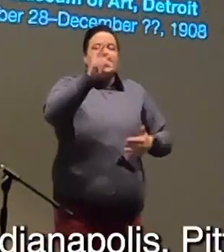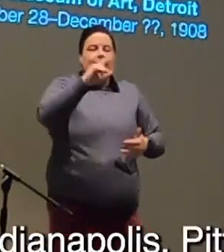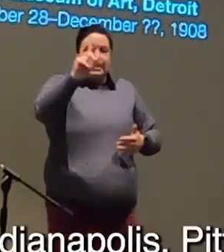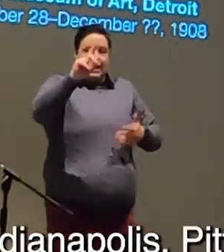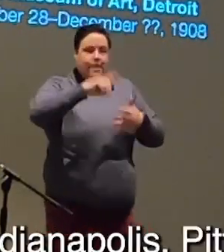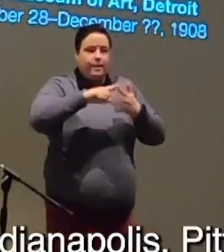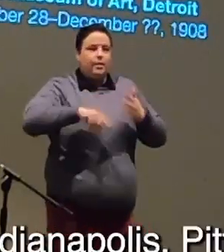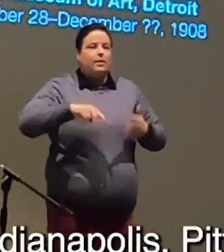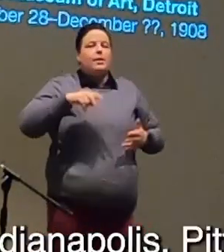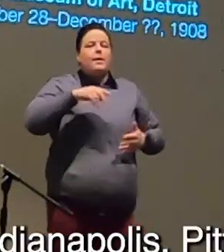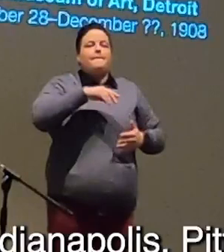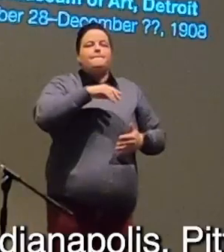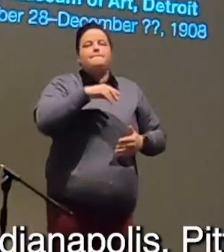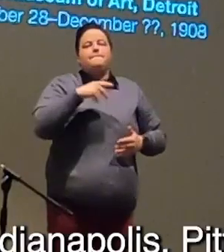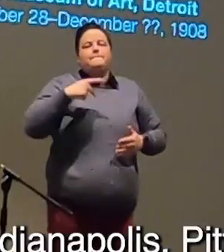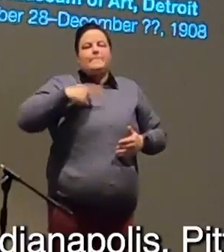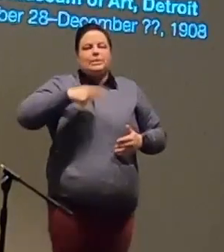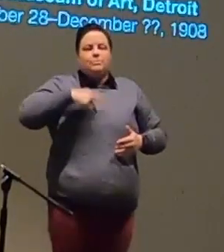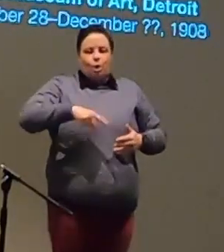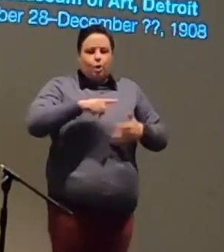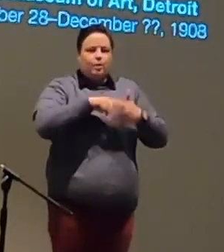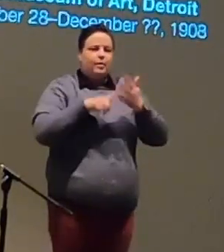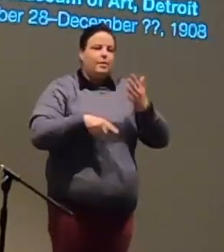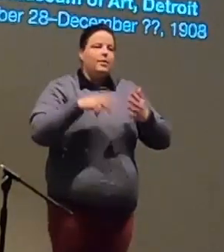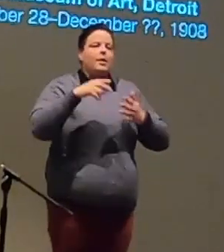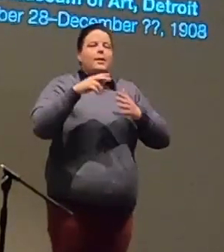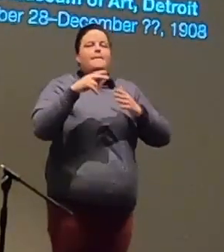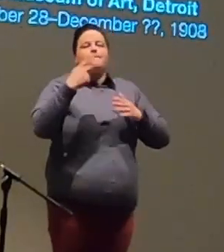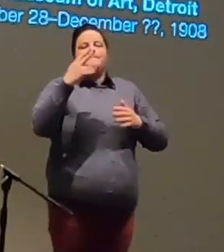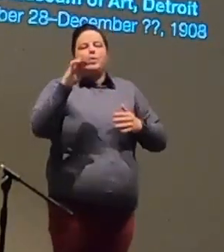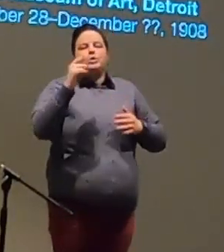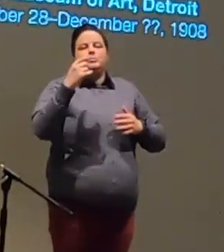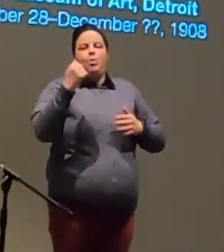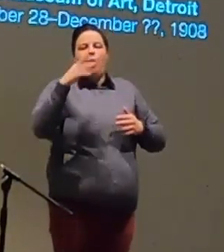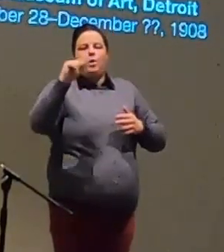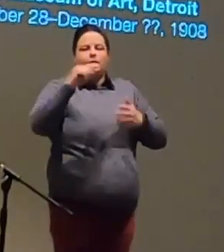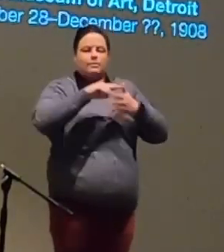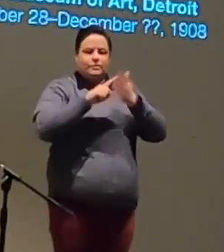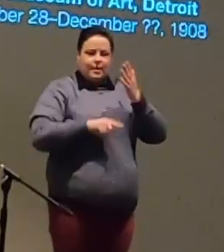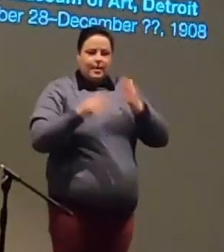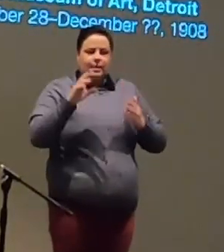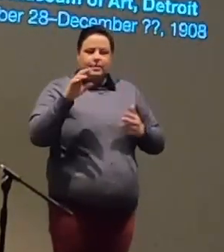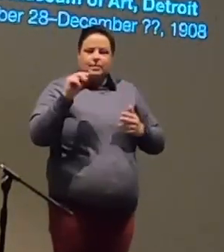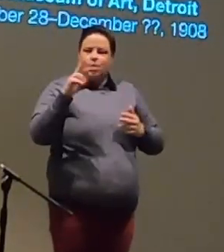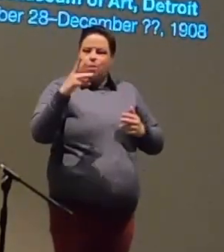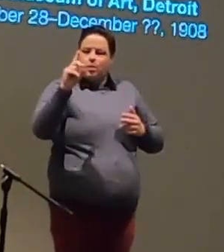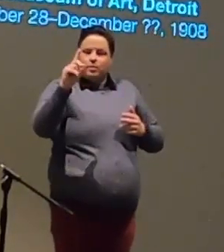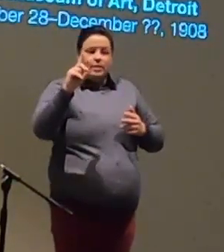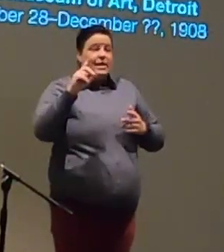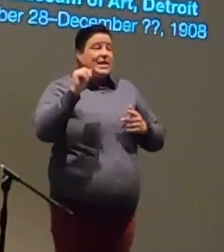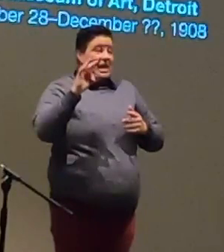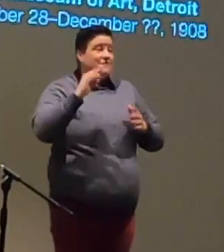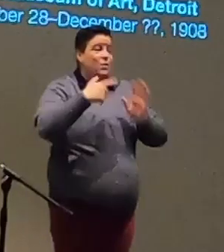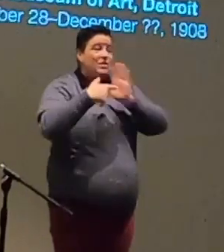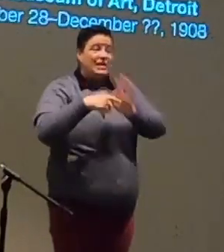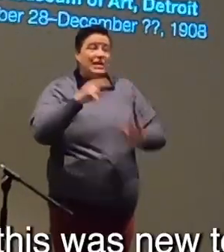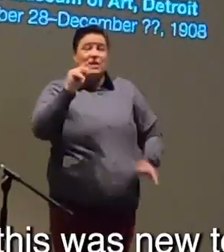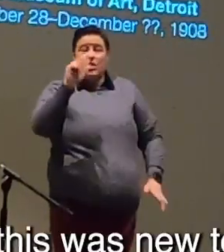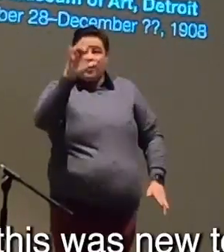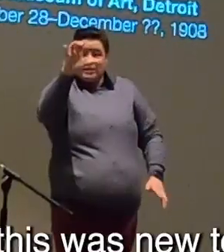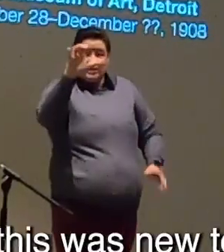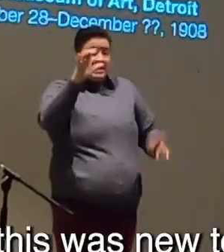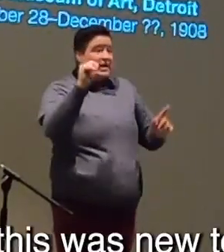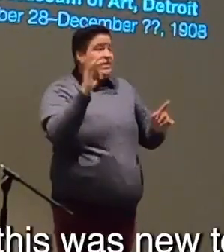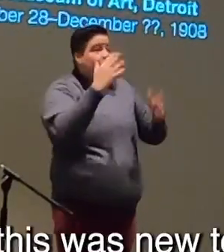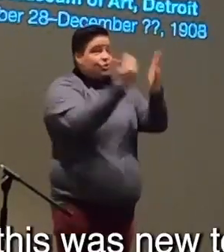Indianapolis, Pittsburgh, Bridgeport, and Newark. This was significant because, if this was new to New York City, this